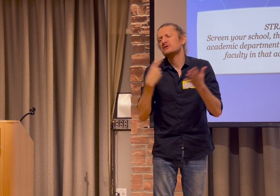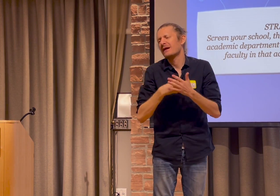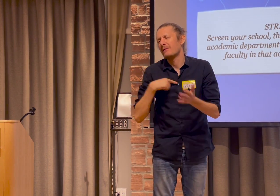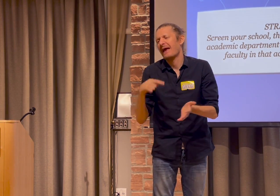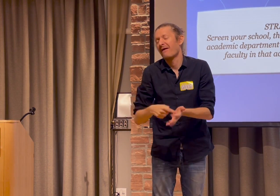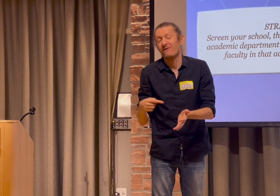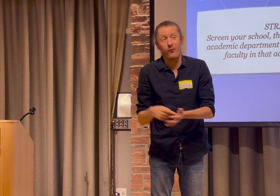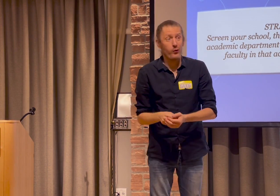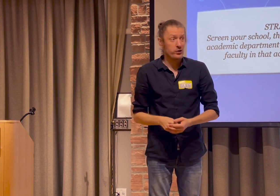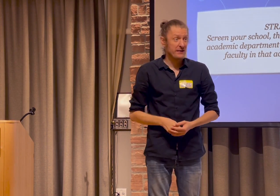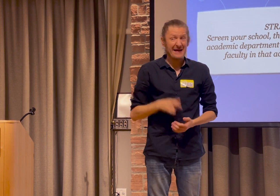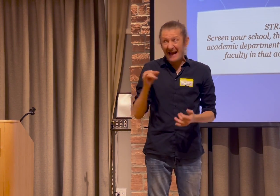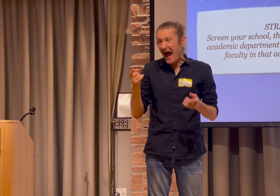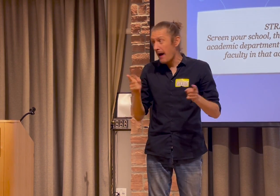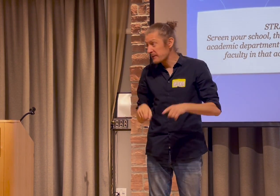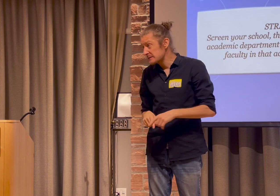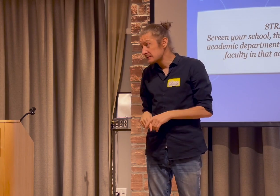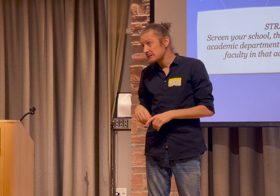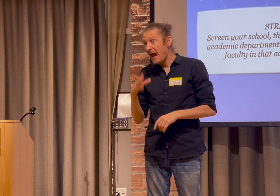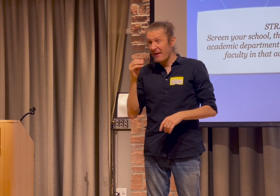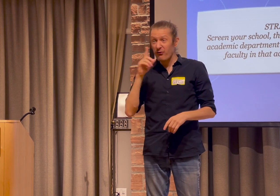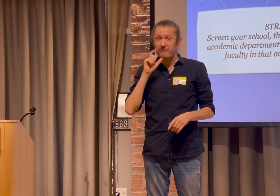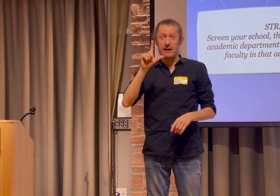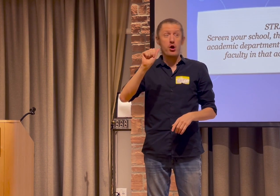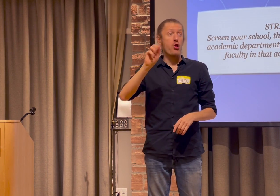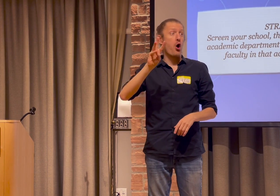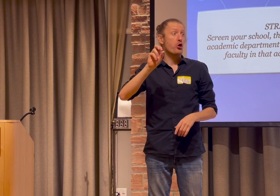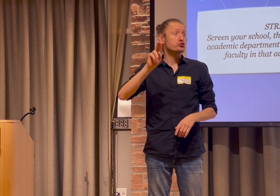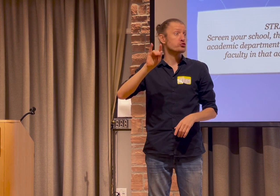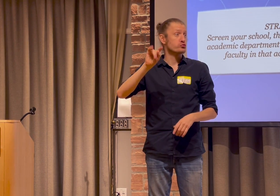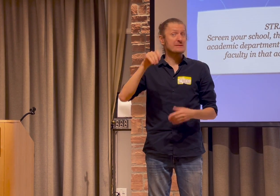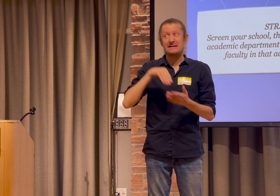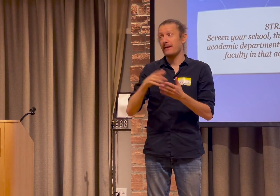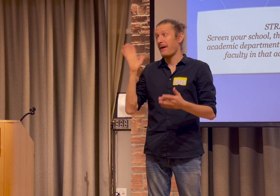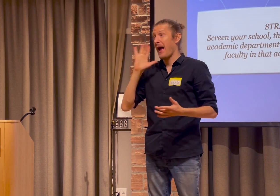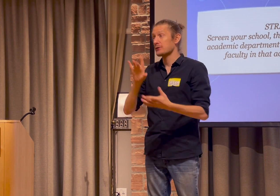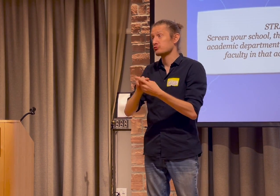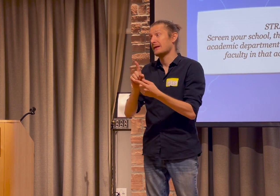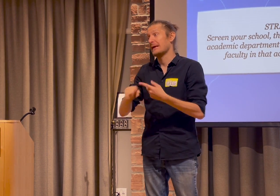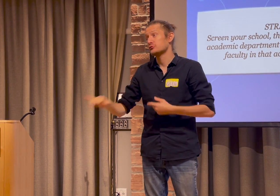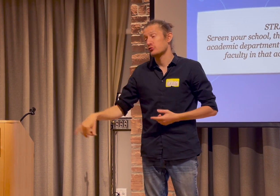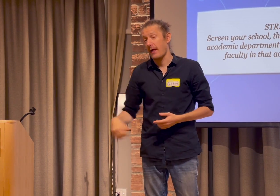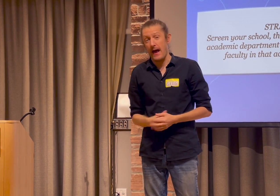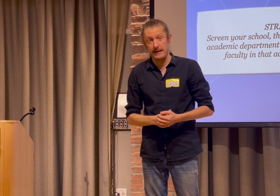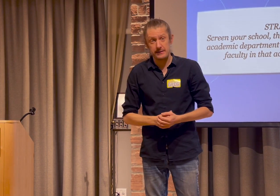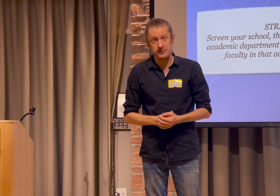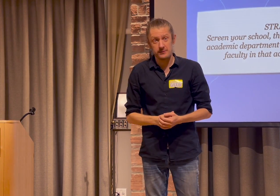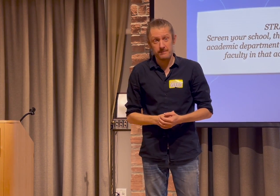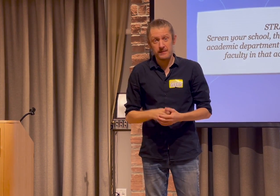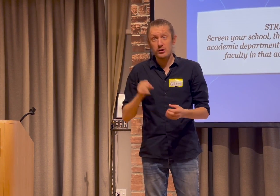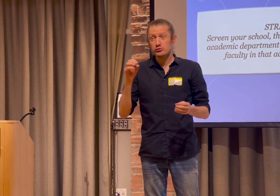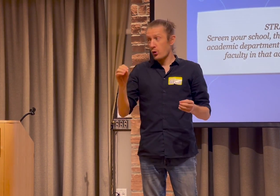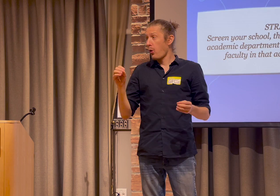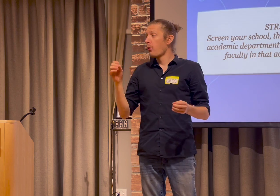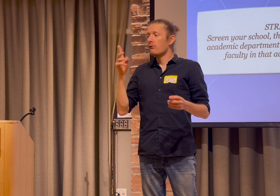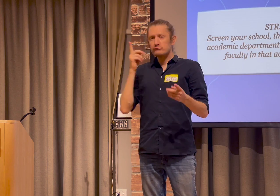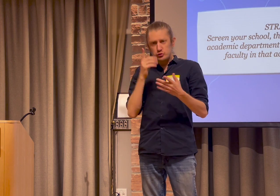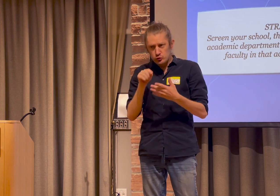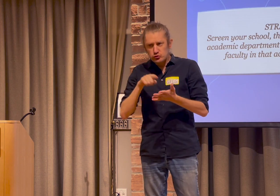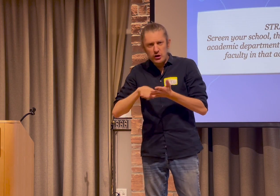don't. They'll do it later. It costs too much money, we can't do it. There have been lawsuits in the past related